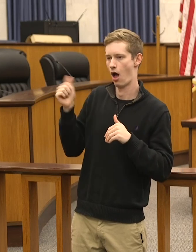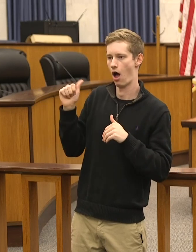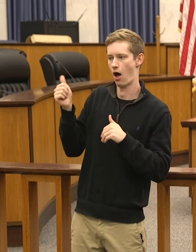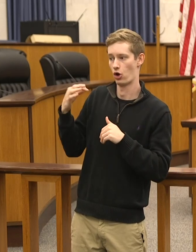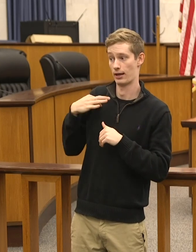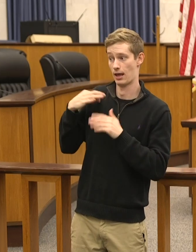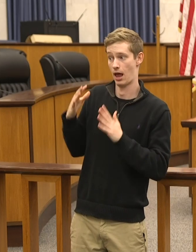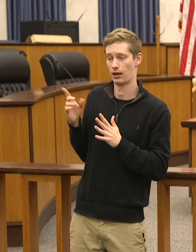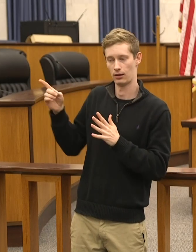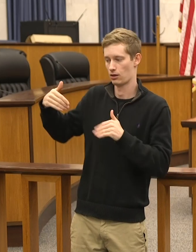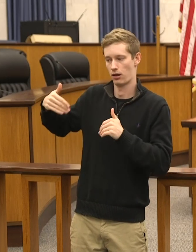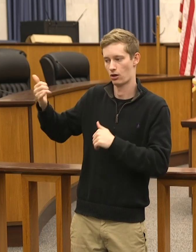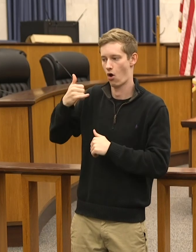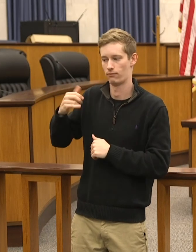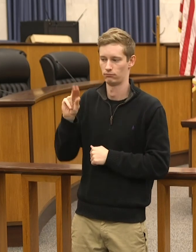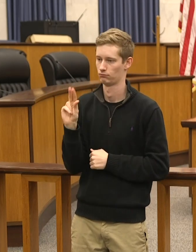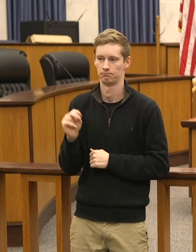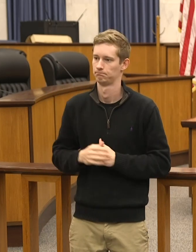not received a phone call from any of my opponents.